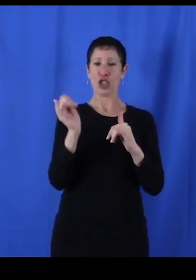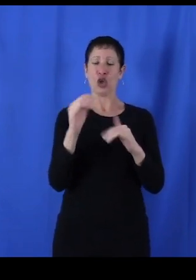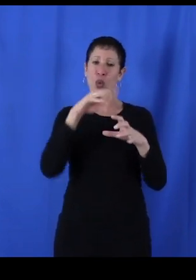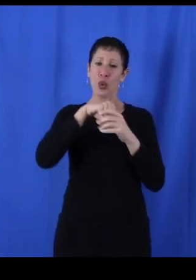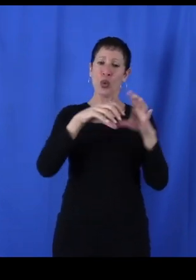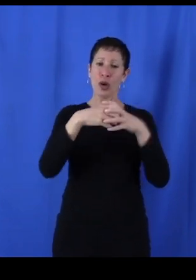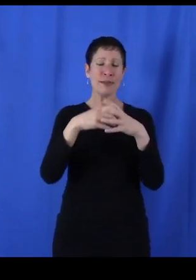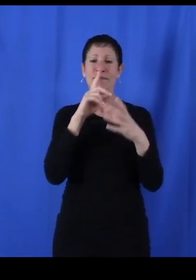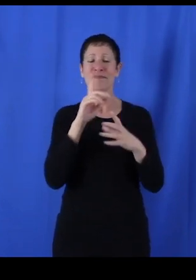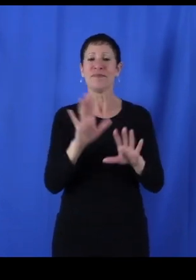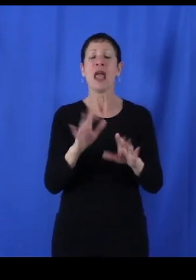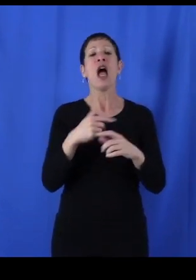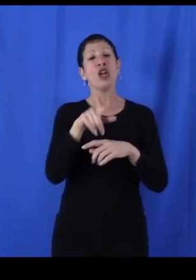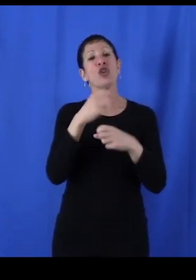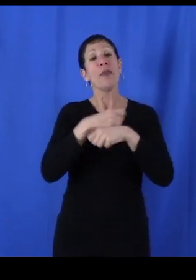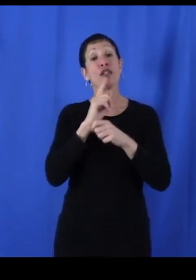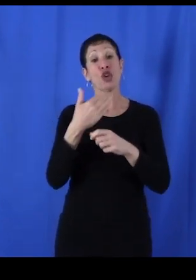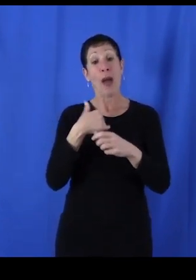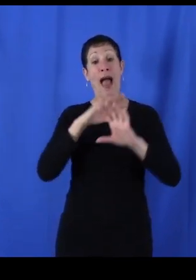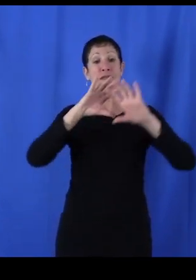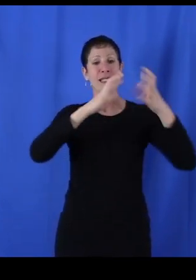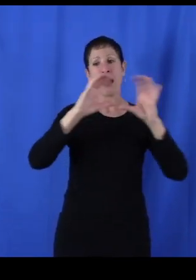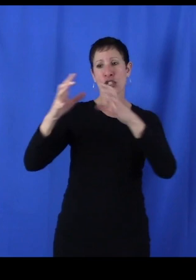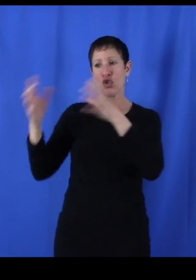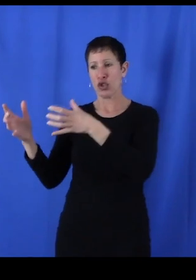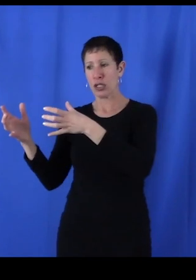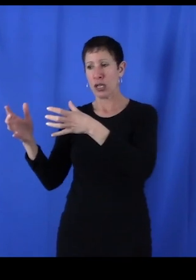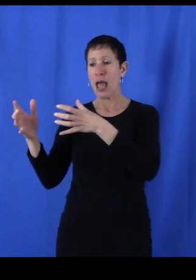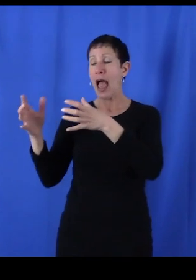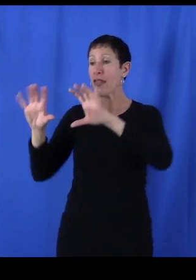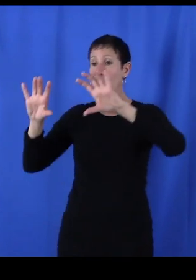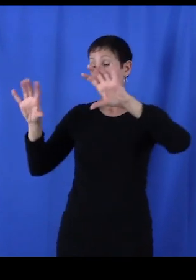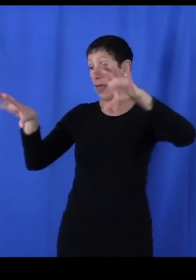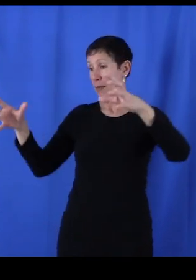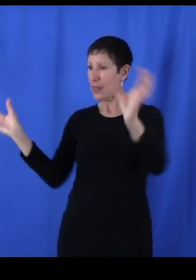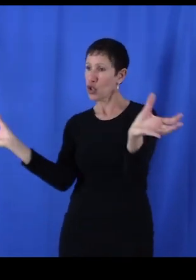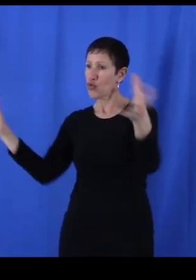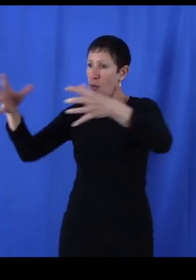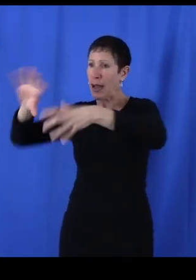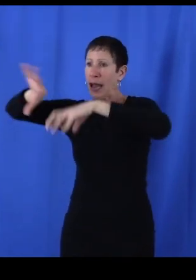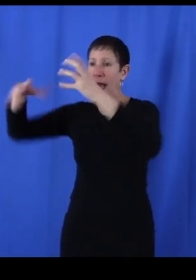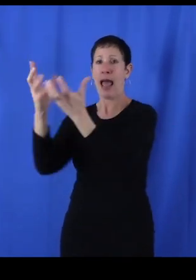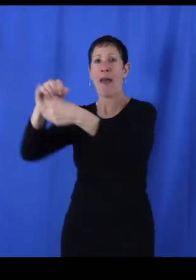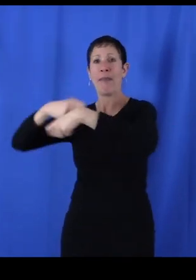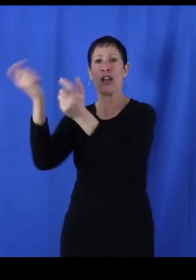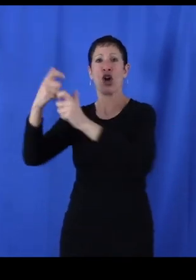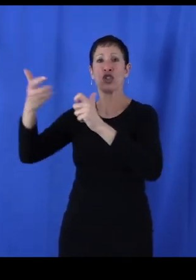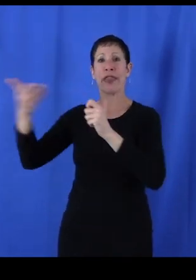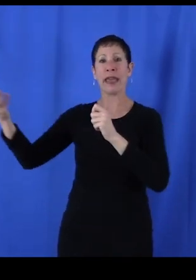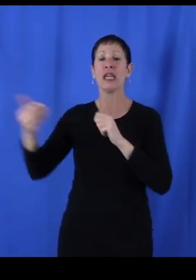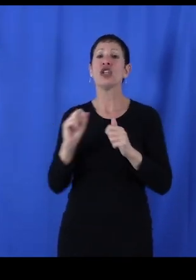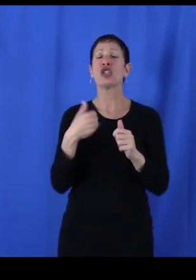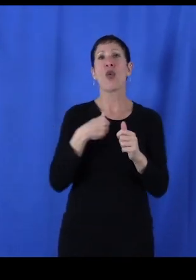you have these clusters, right, which you then can group into this larger thing. So what's really struck me is that, you know,